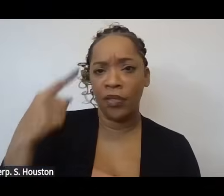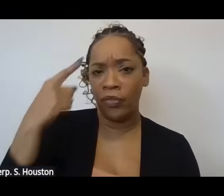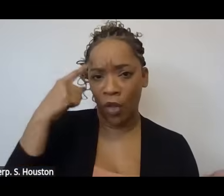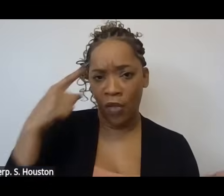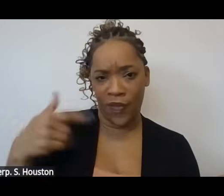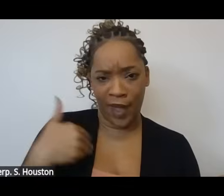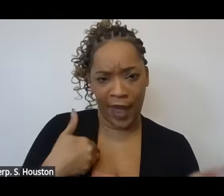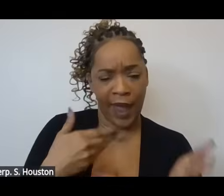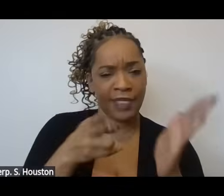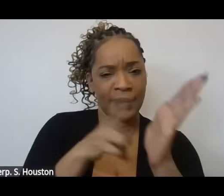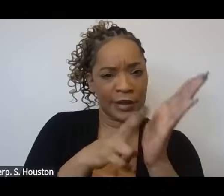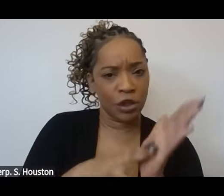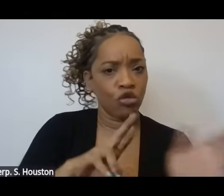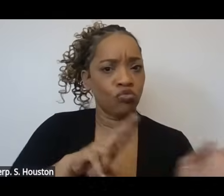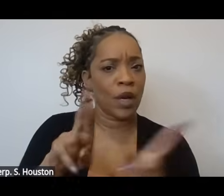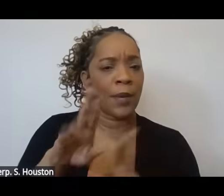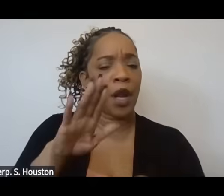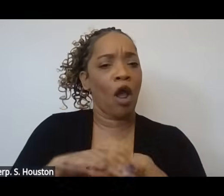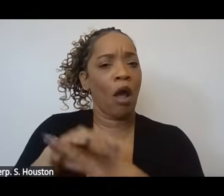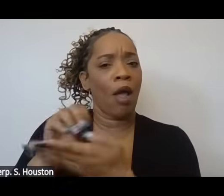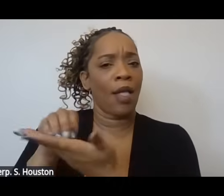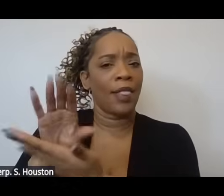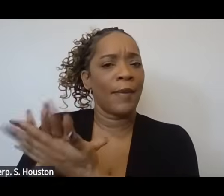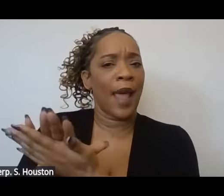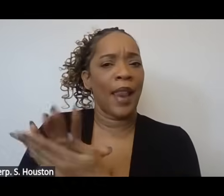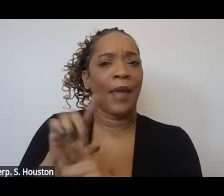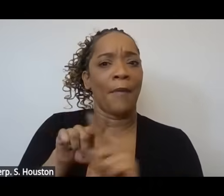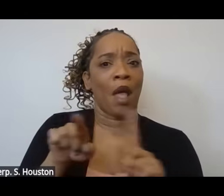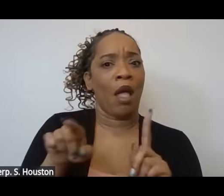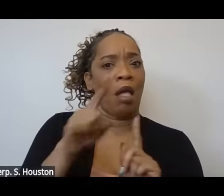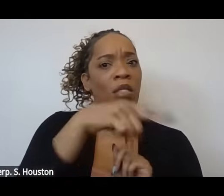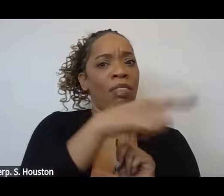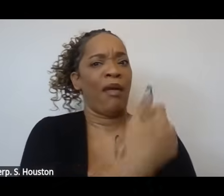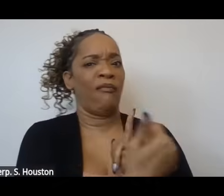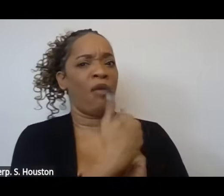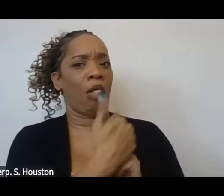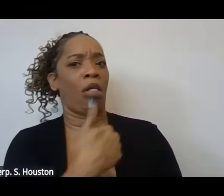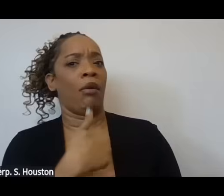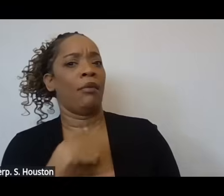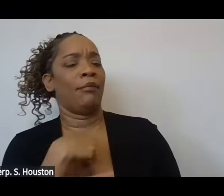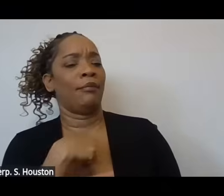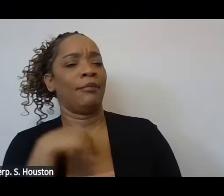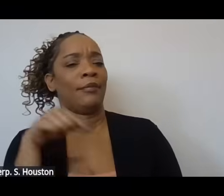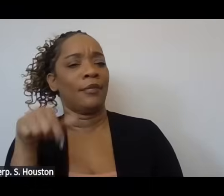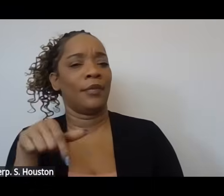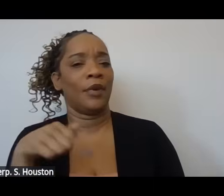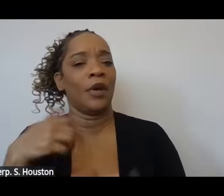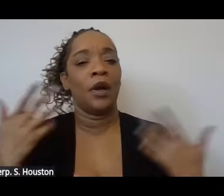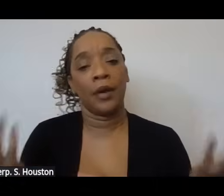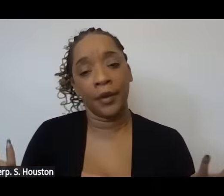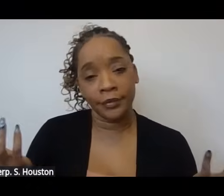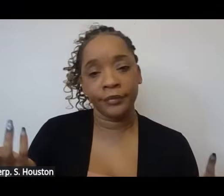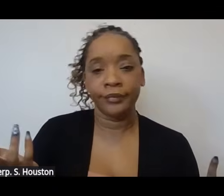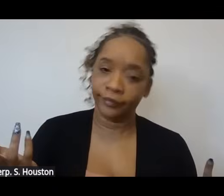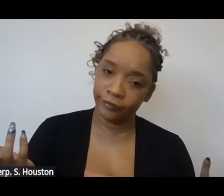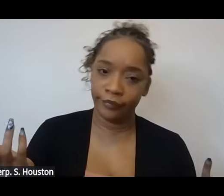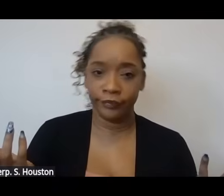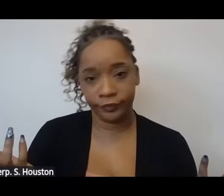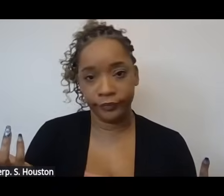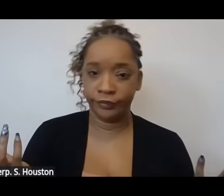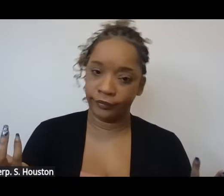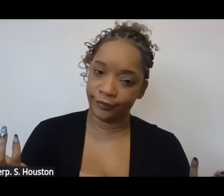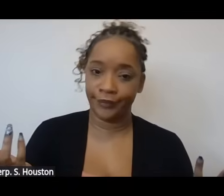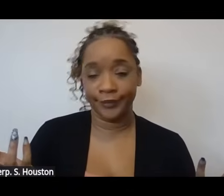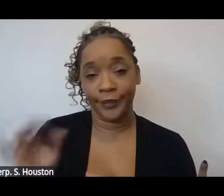they were essentially defrauded. Well, this is a way to say, make sure